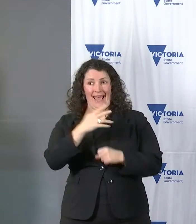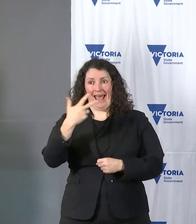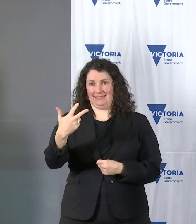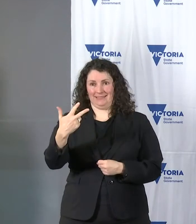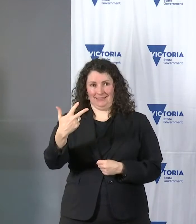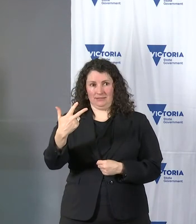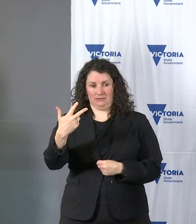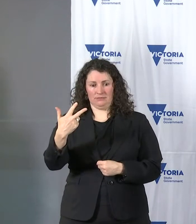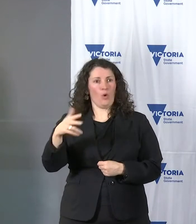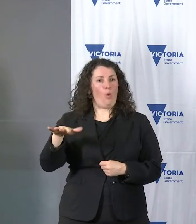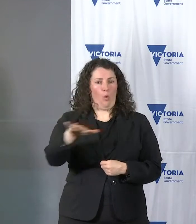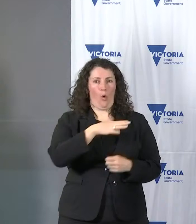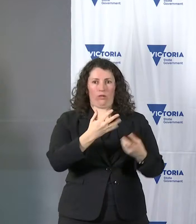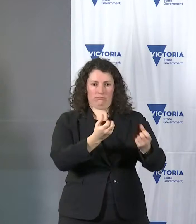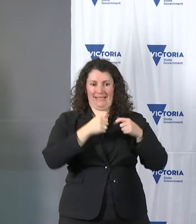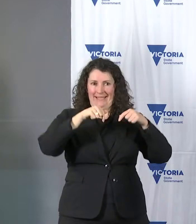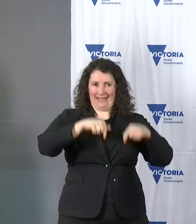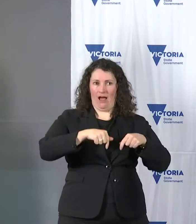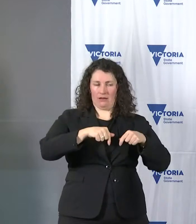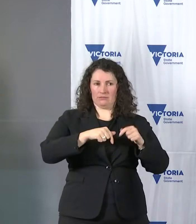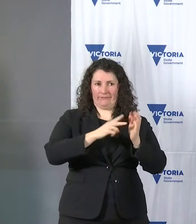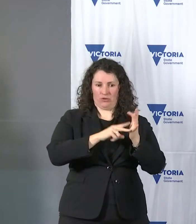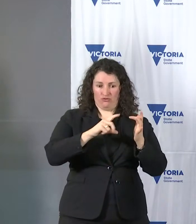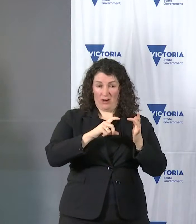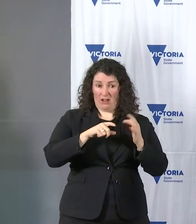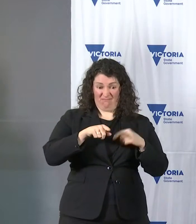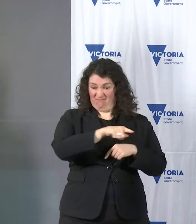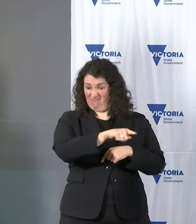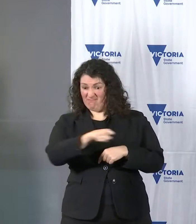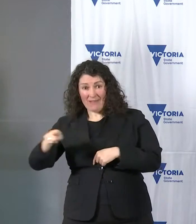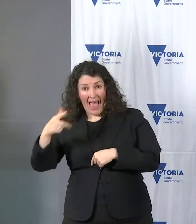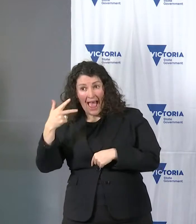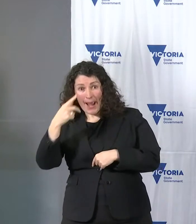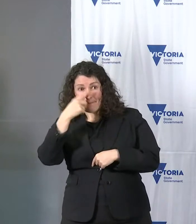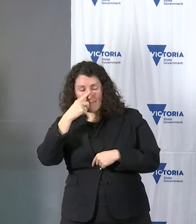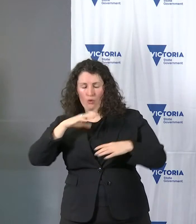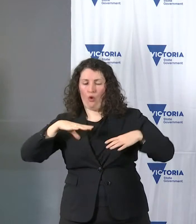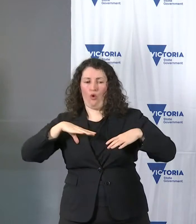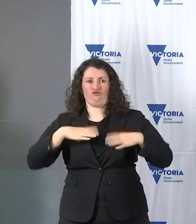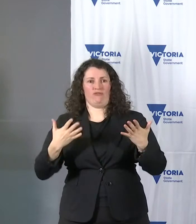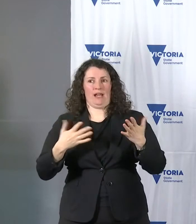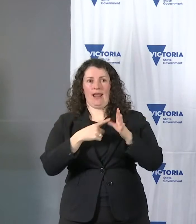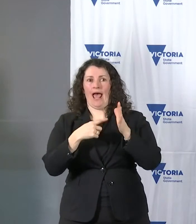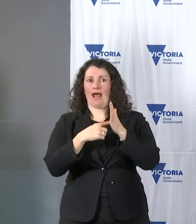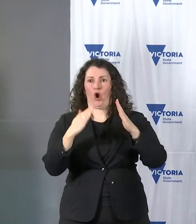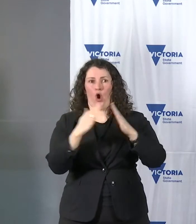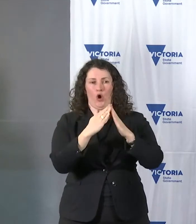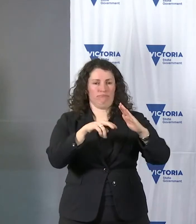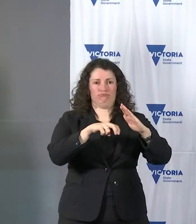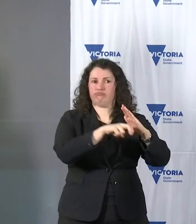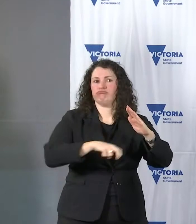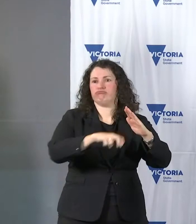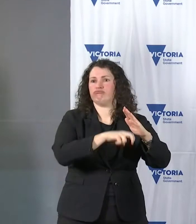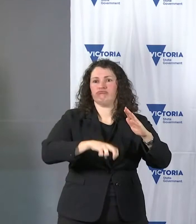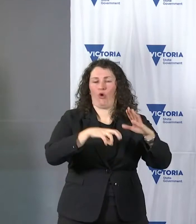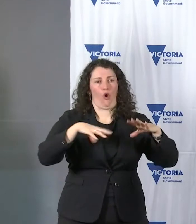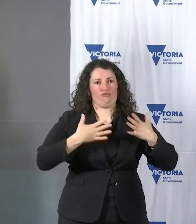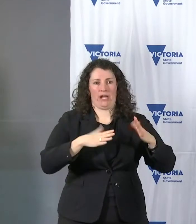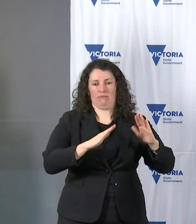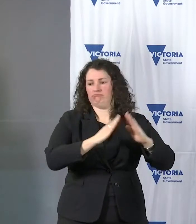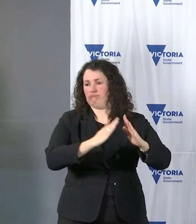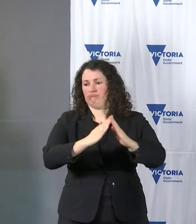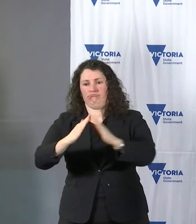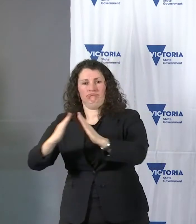acquired, all linked, and all quarantining throughout their infectious period. 4 of those